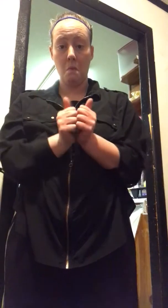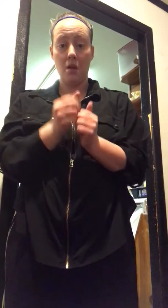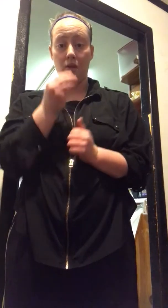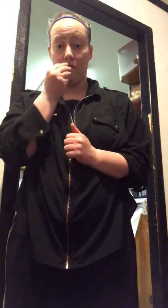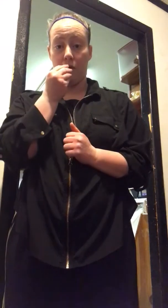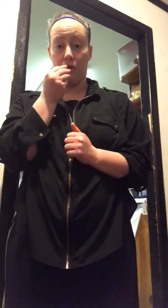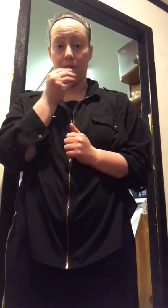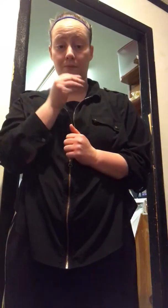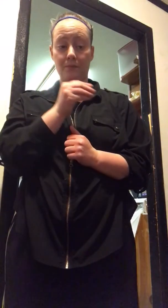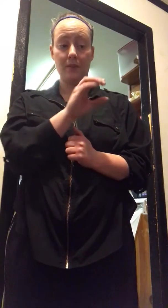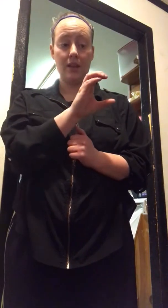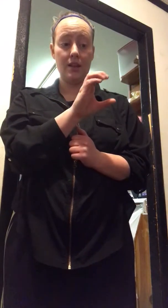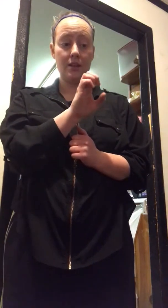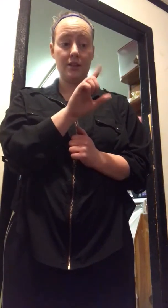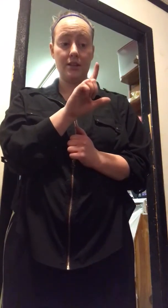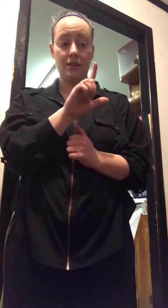cellular respiration